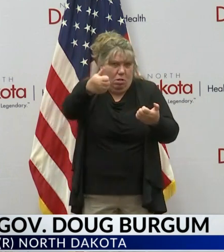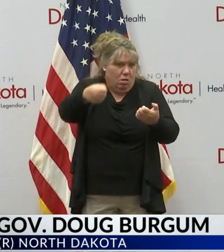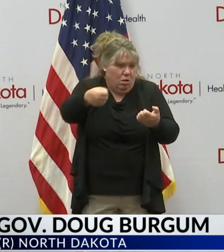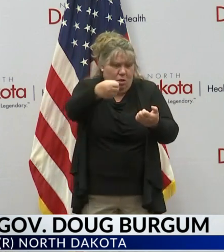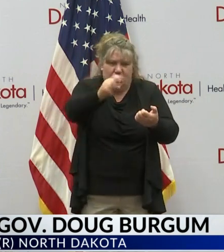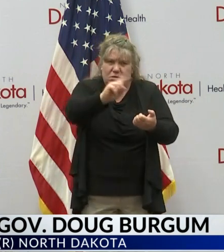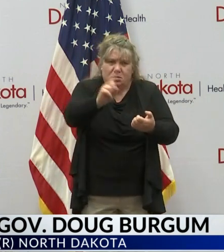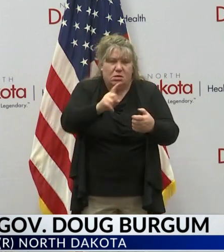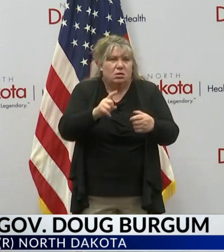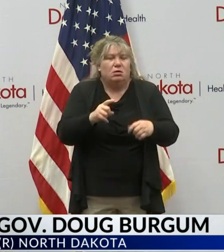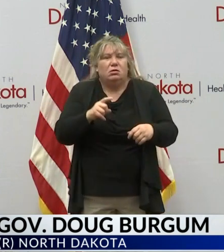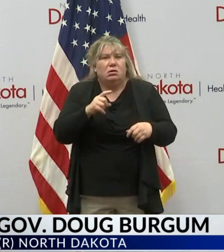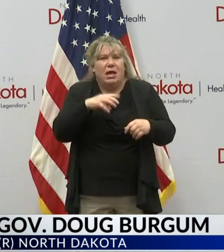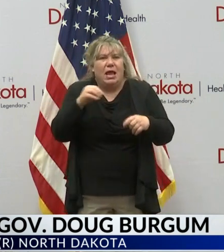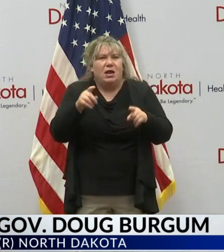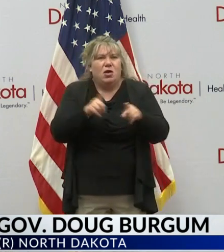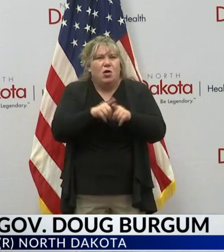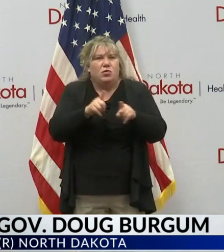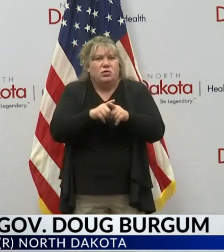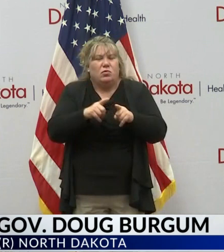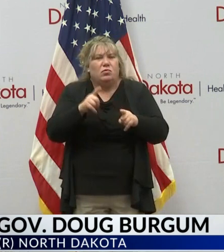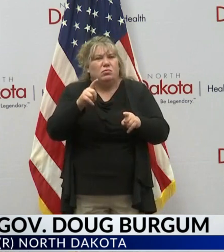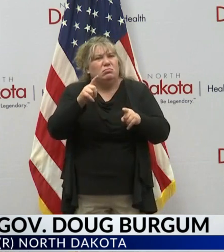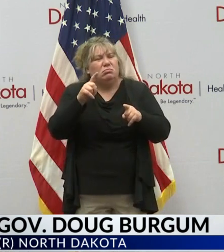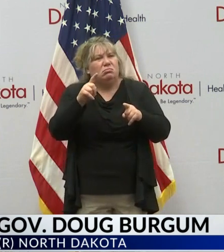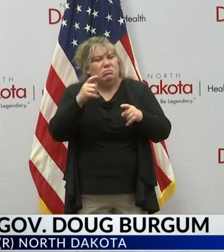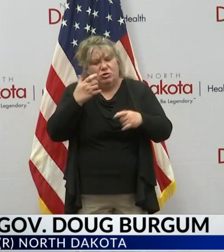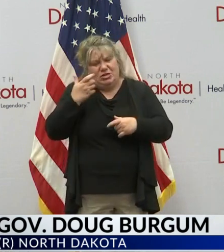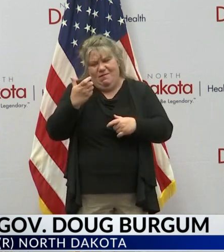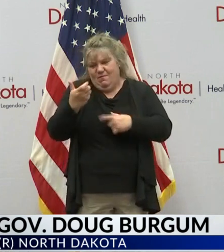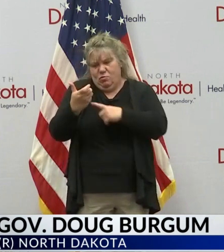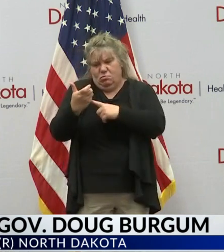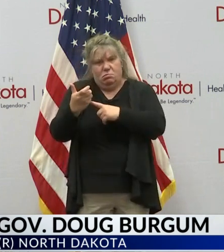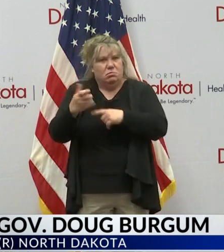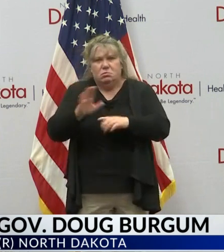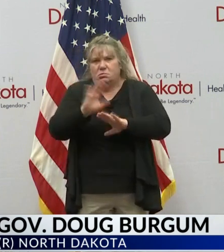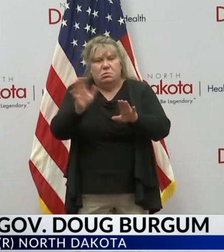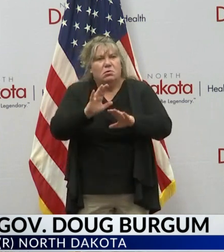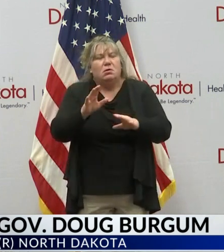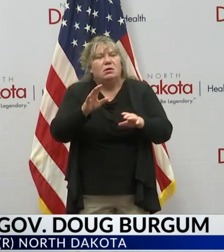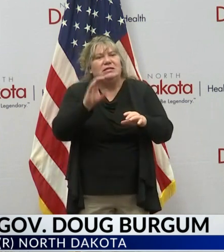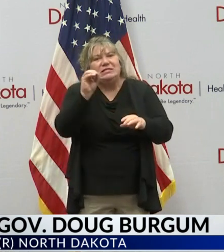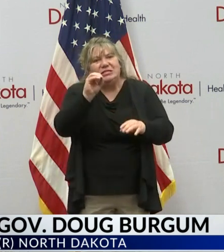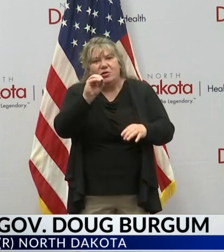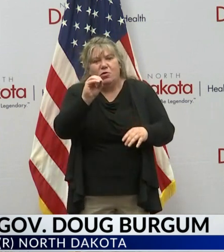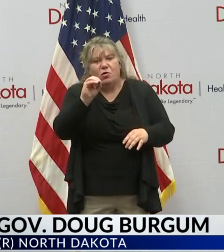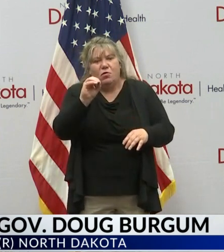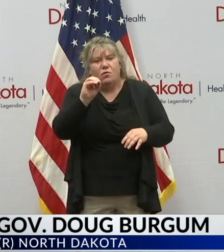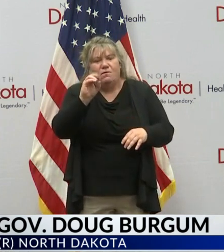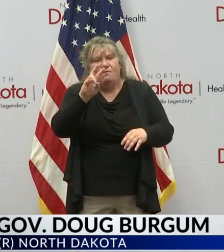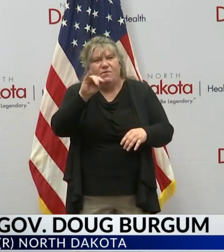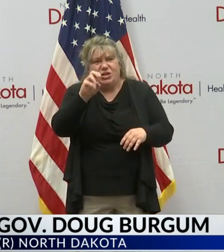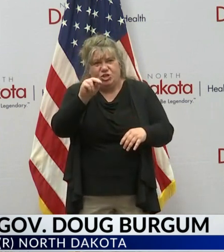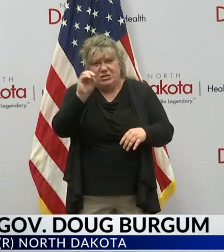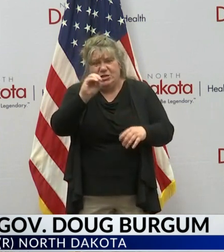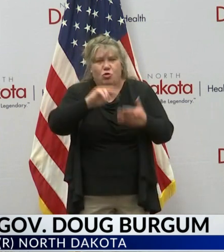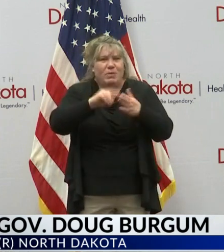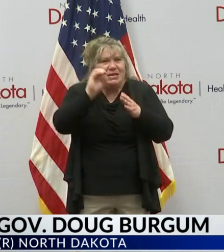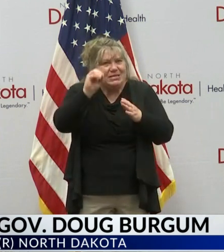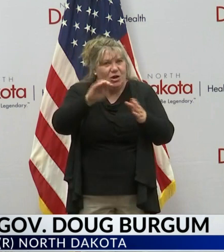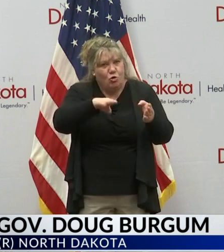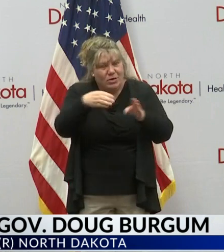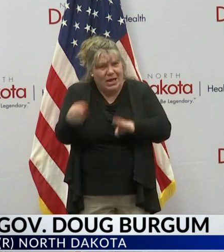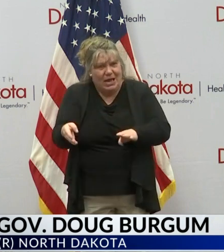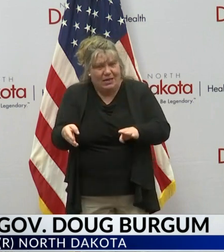speed limits. Every life matters, vision zero, which means zero fatalities and zero excuses. And